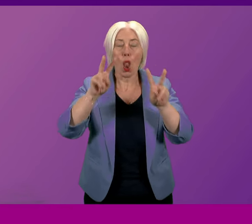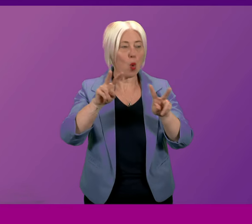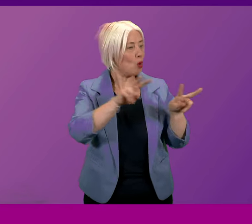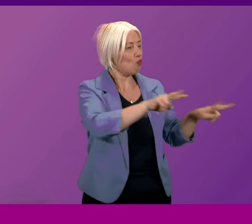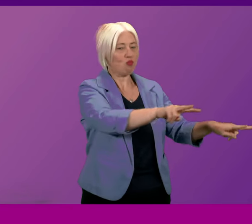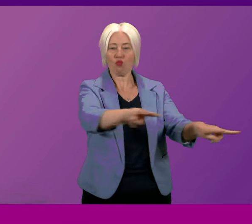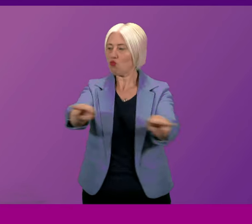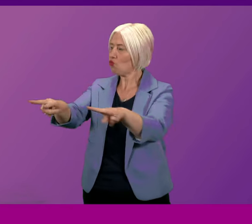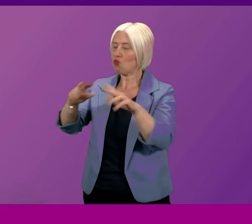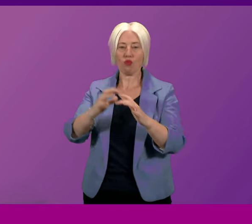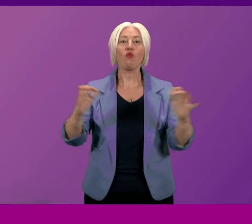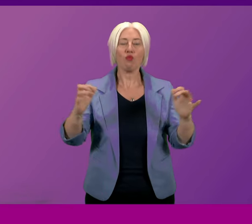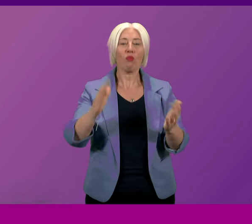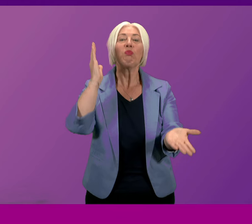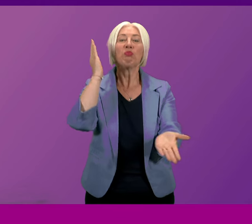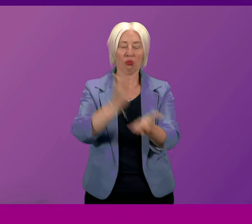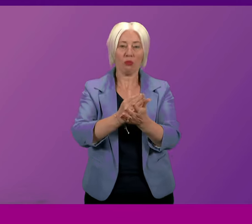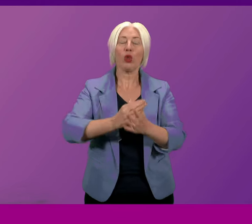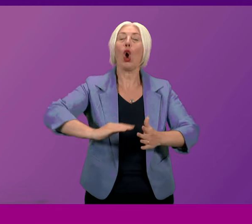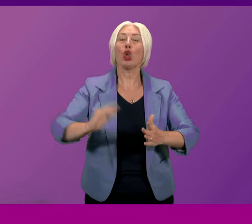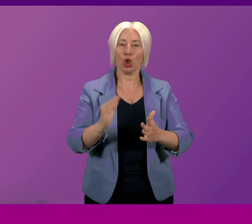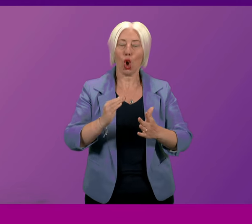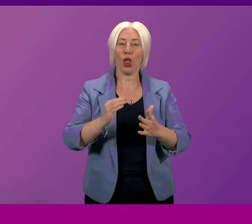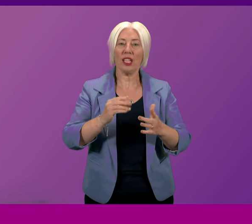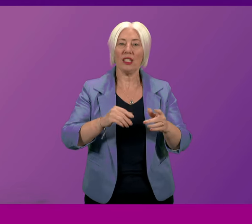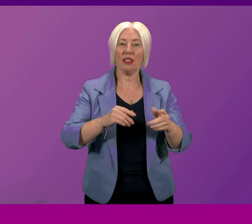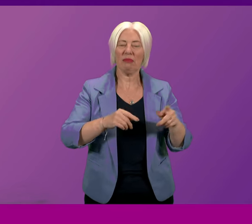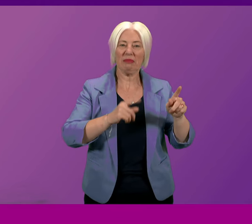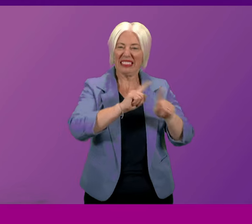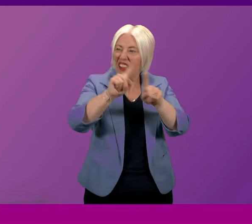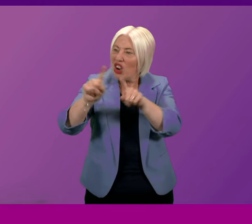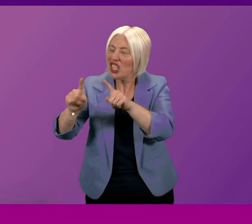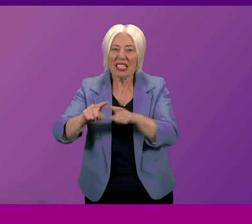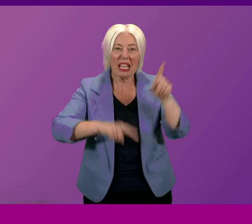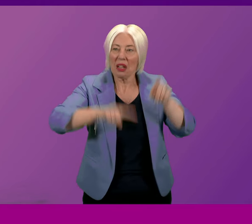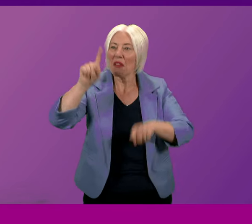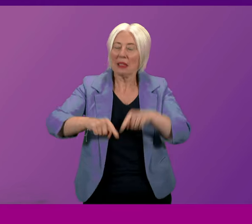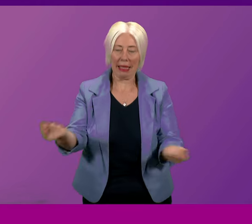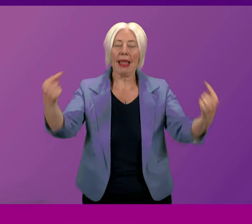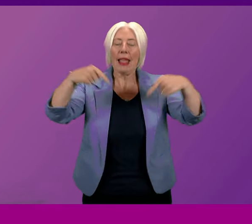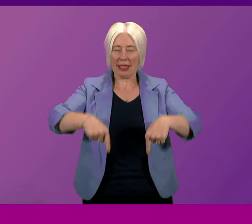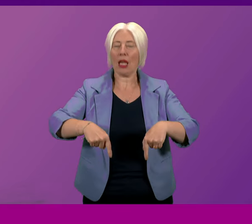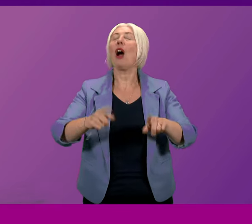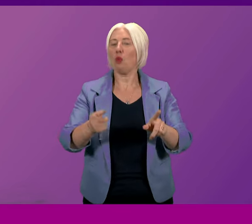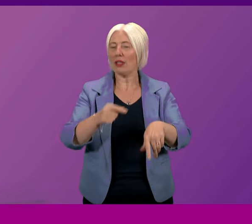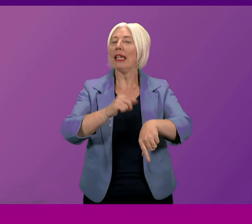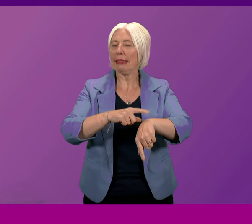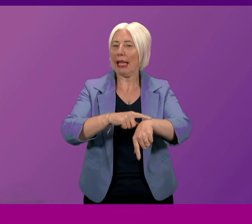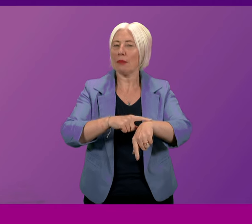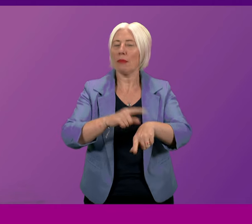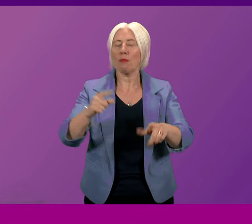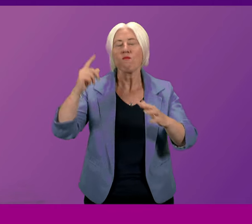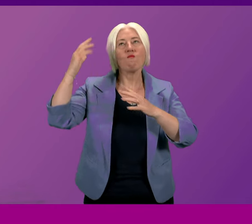chamber and see Scotland reflected back in all its diversity. We have much to reflect on and